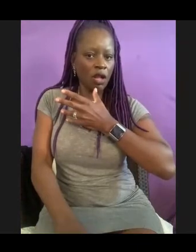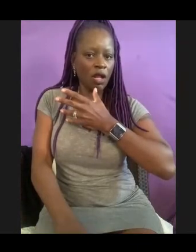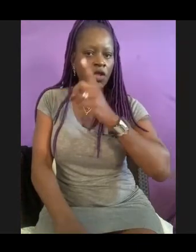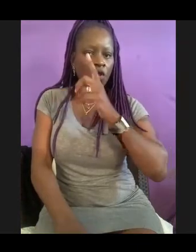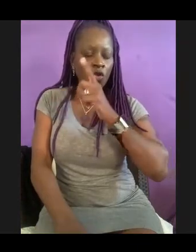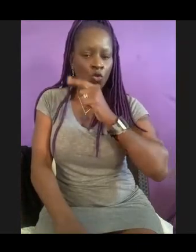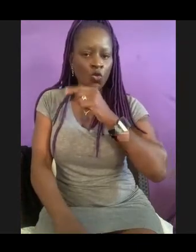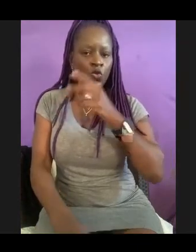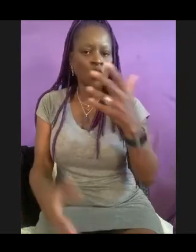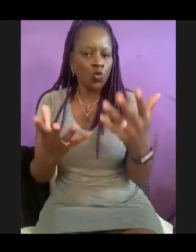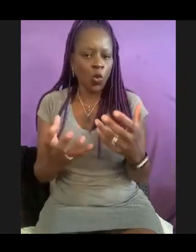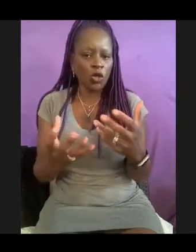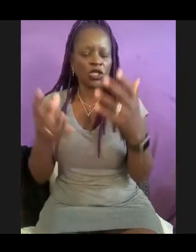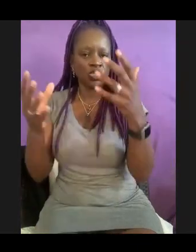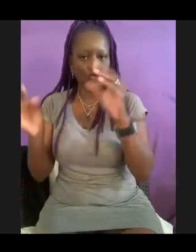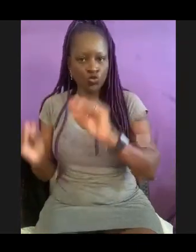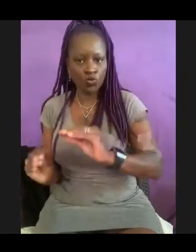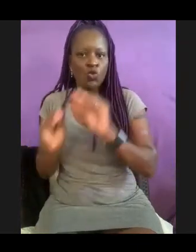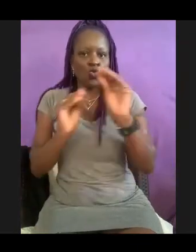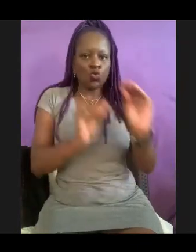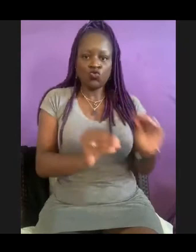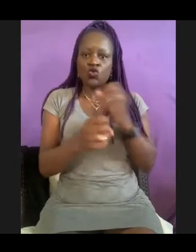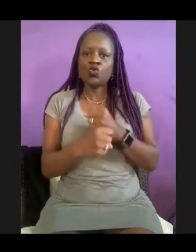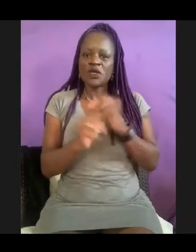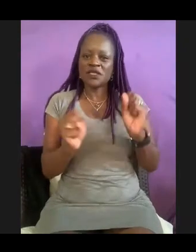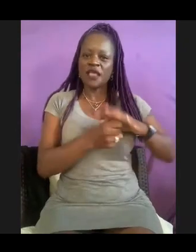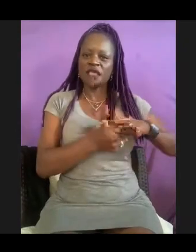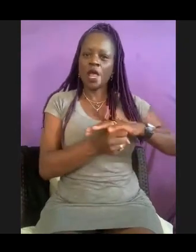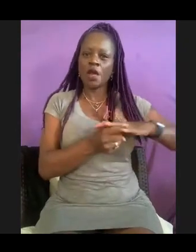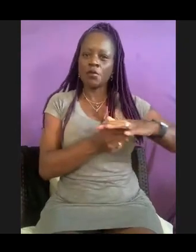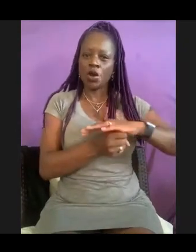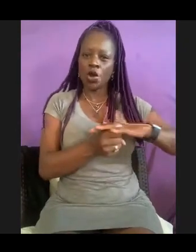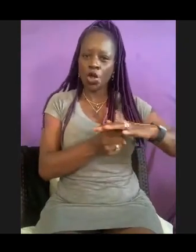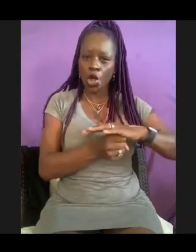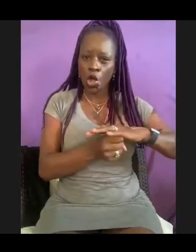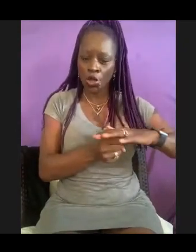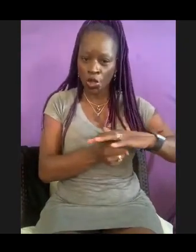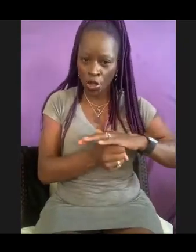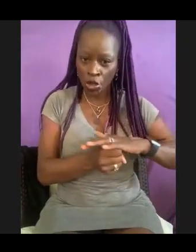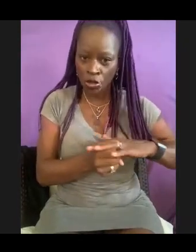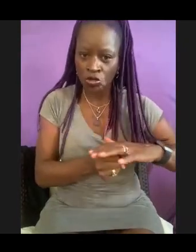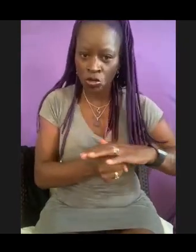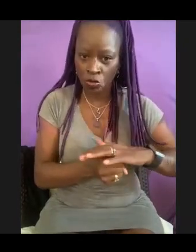safe neighborhood. Her neighborhood is riddled with gun wars.